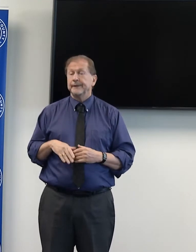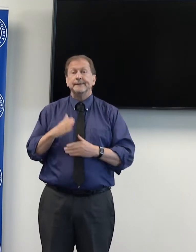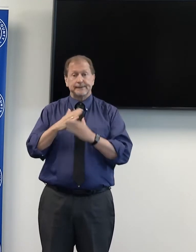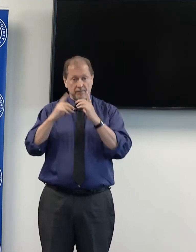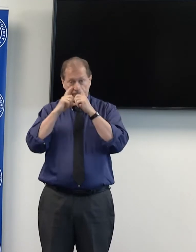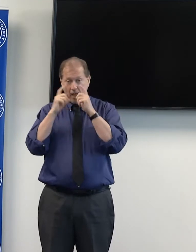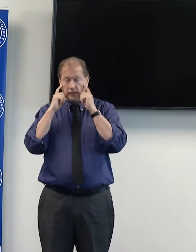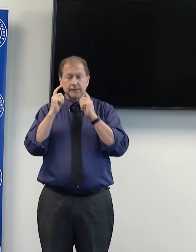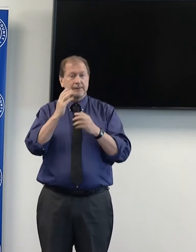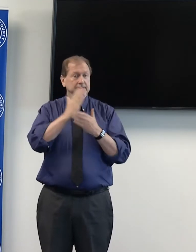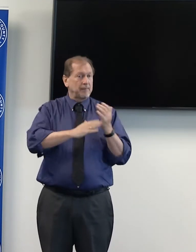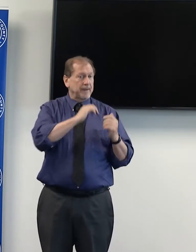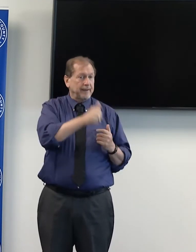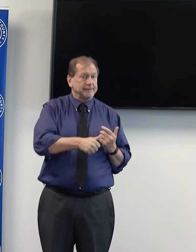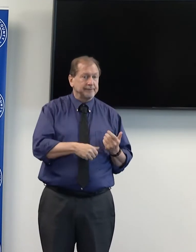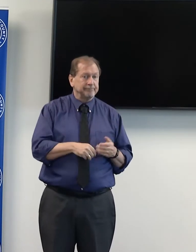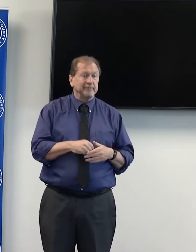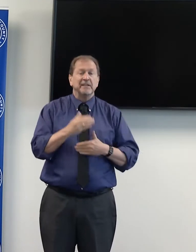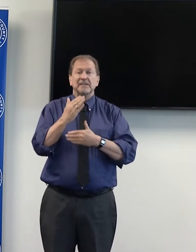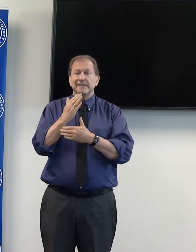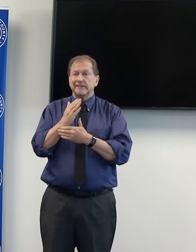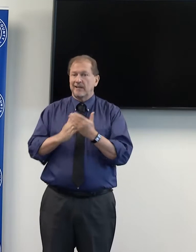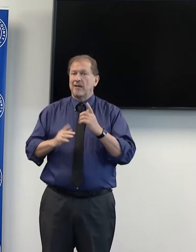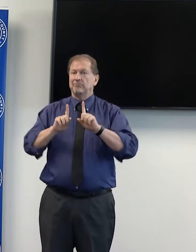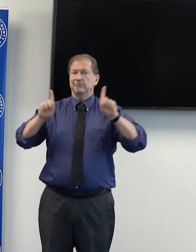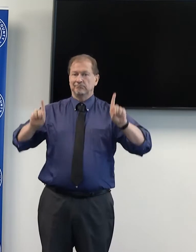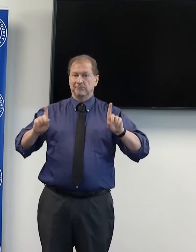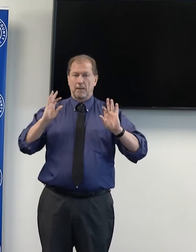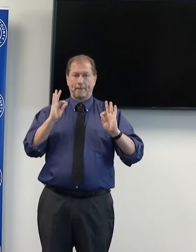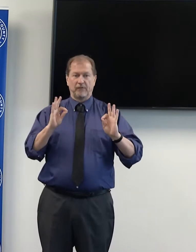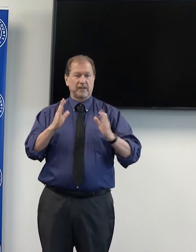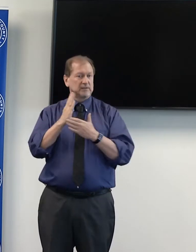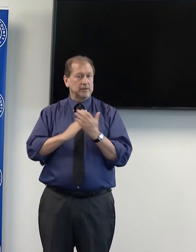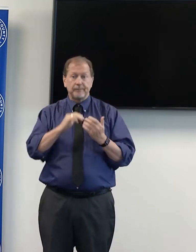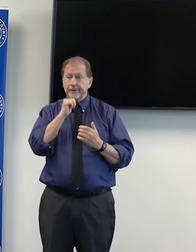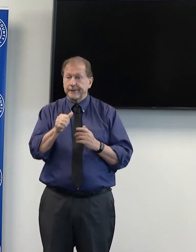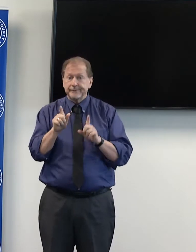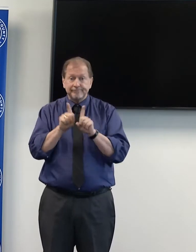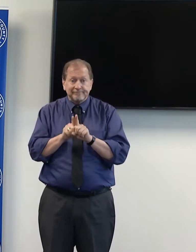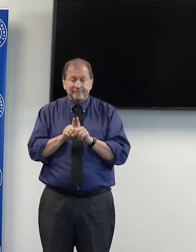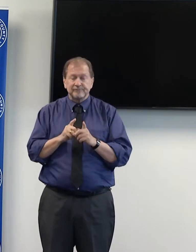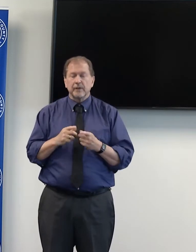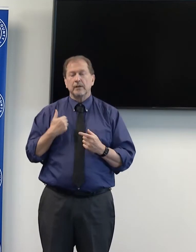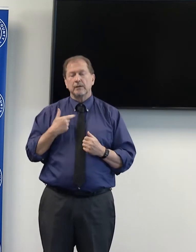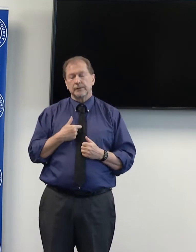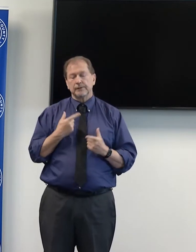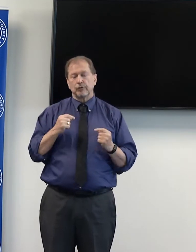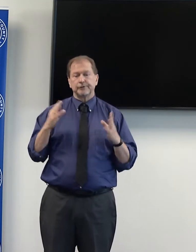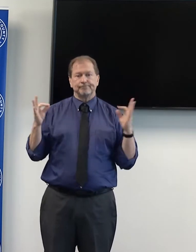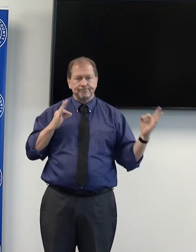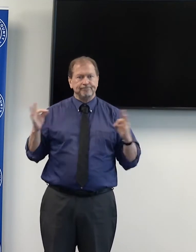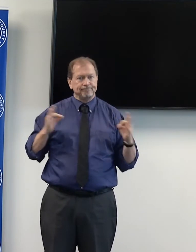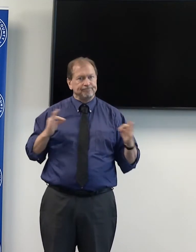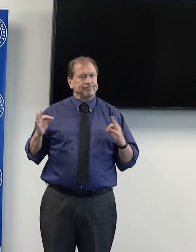wearing masks, and not all of them were maintaining social distancing. And I think as we attempt to open